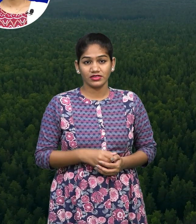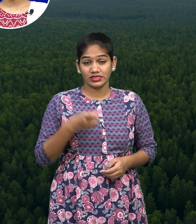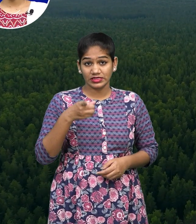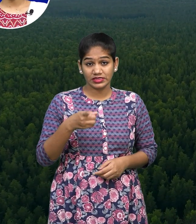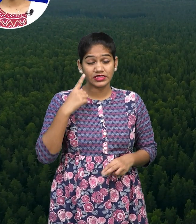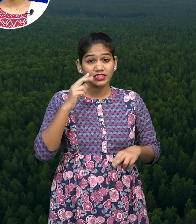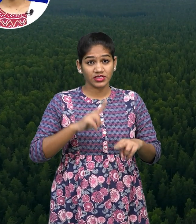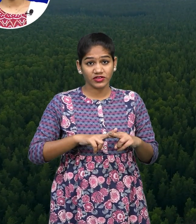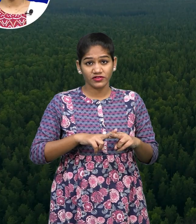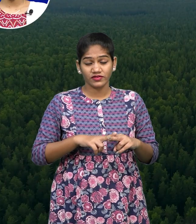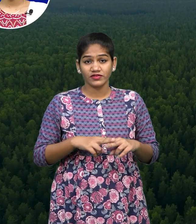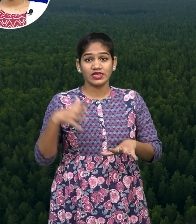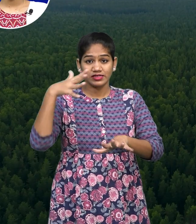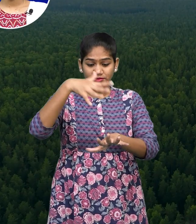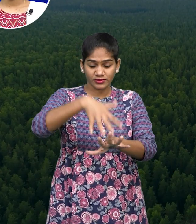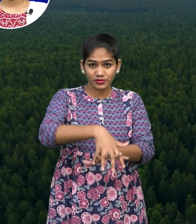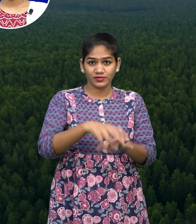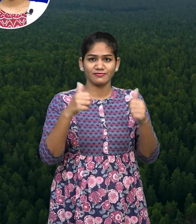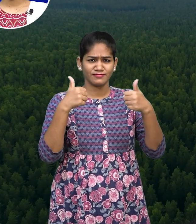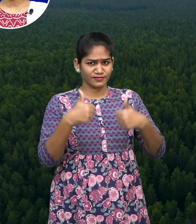If implemented properly,